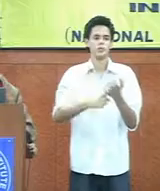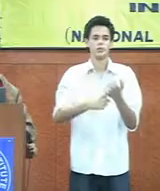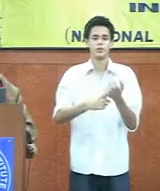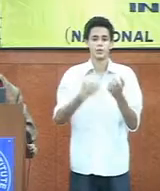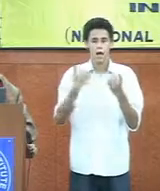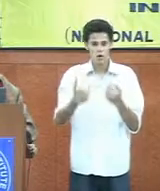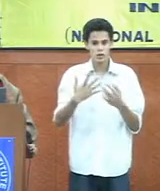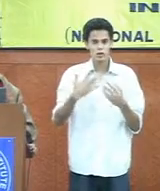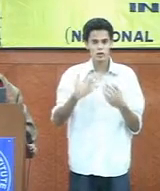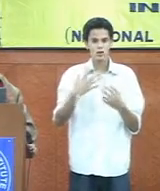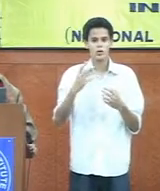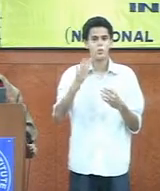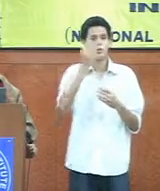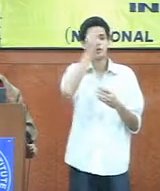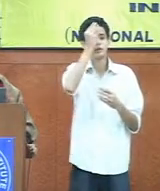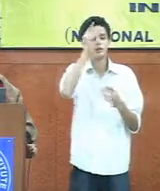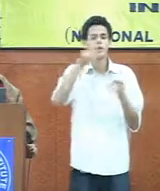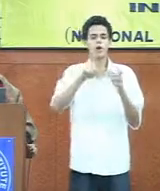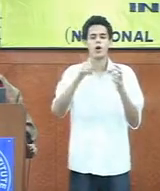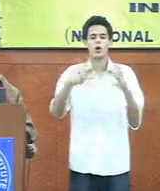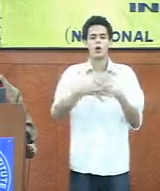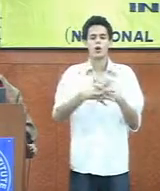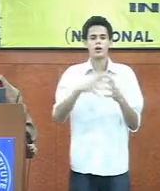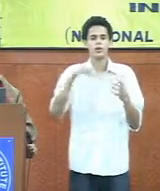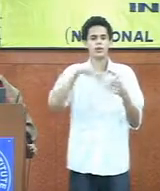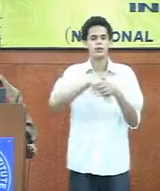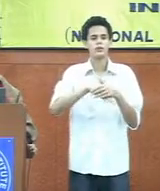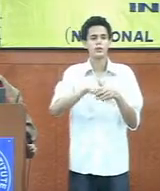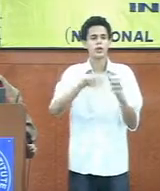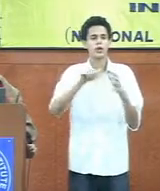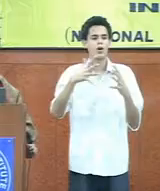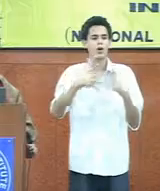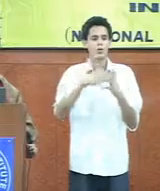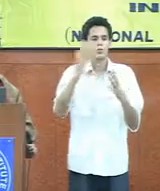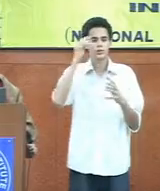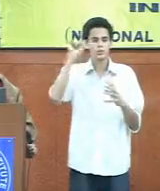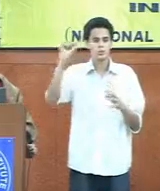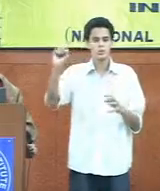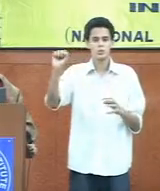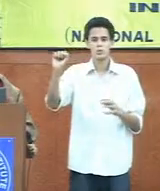I am now going to take up Muslim law. Under Muslim law,